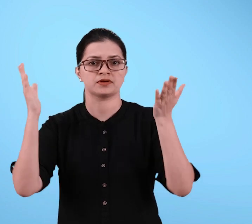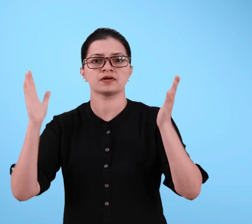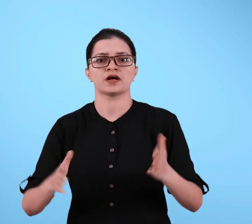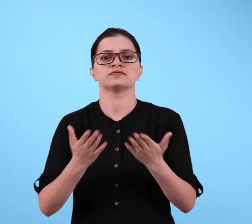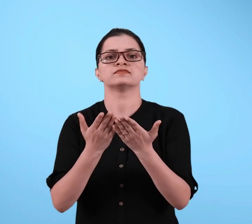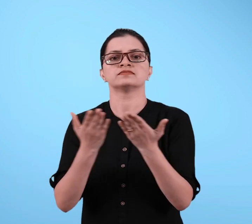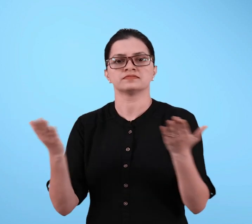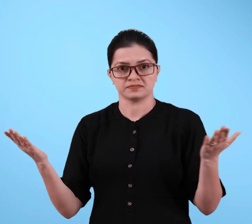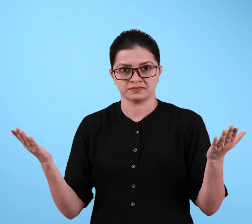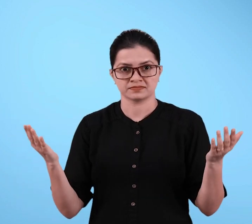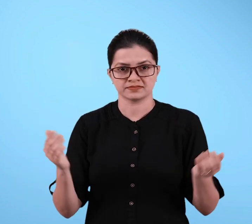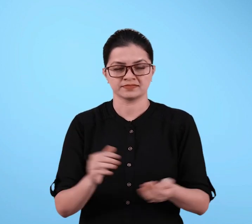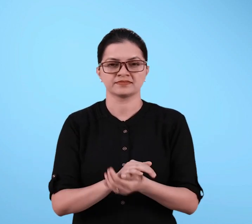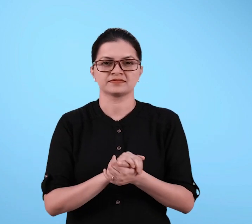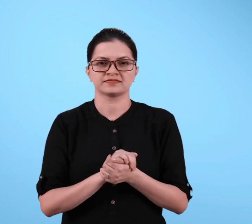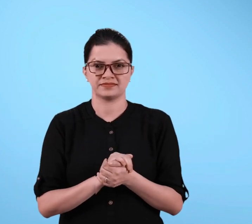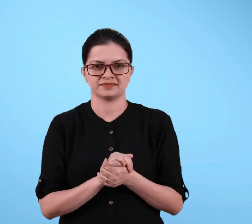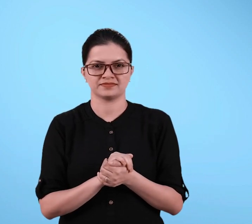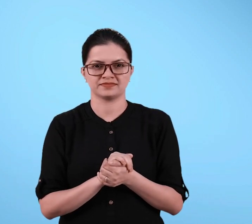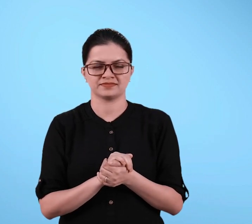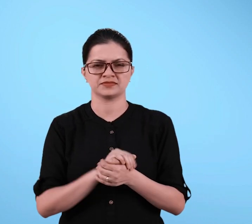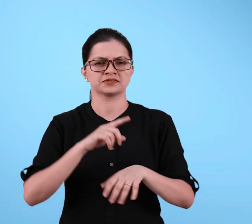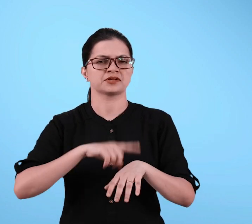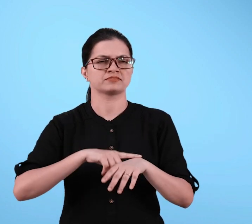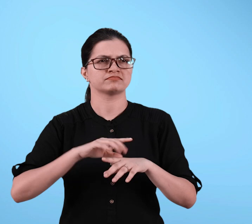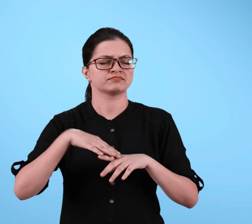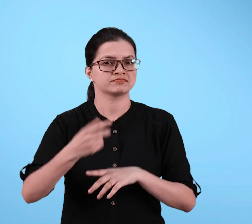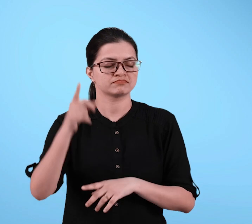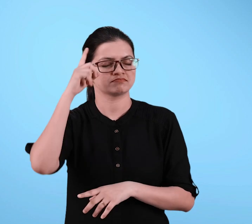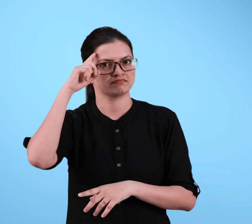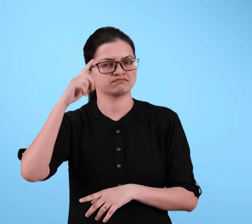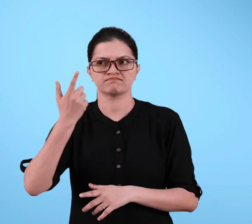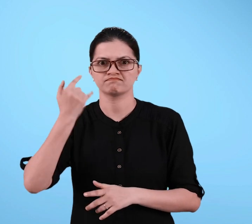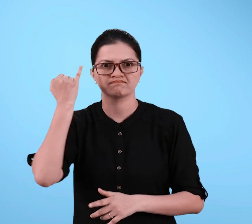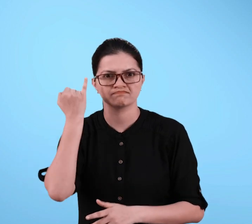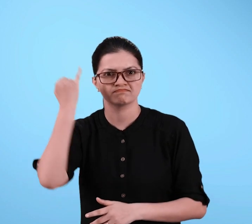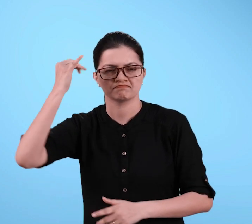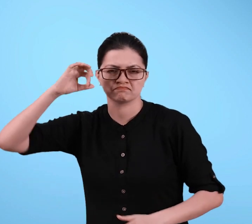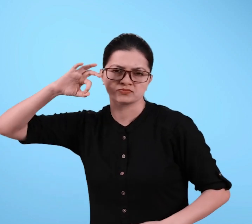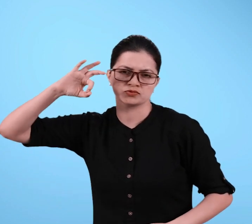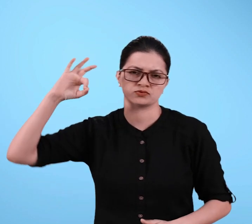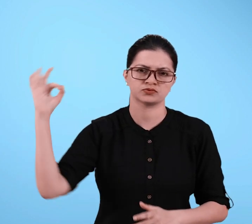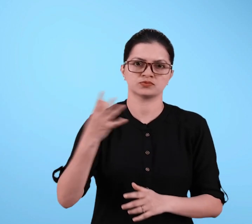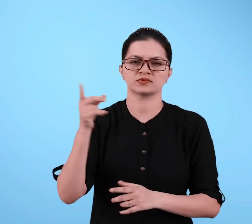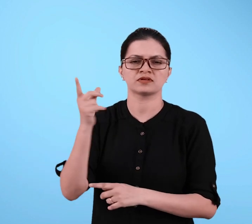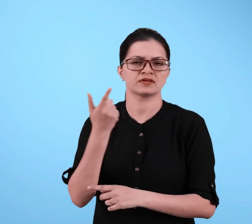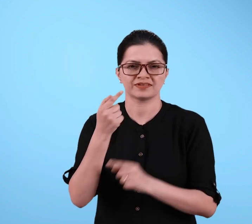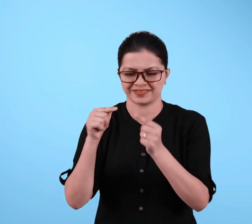Start. With the invention With the invention of the sewing needle, people started stitching fabrics